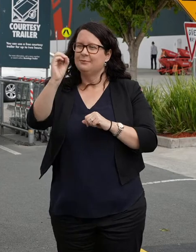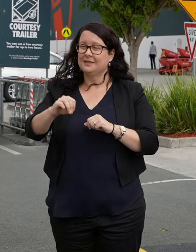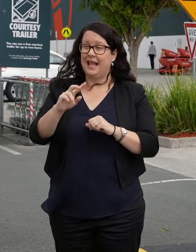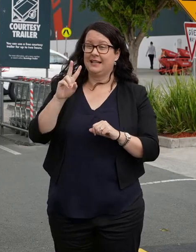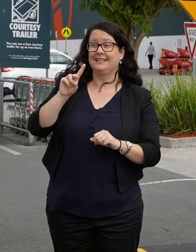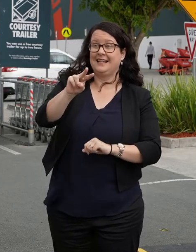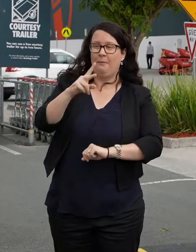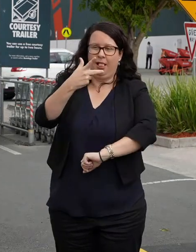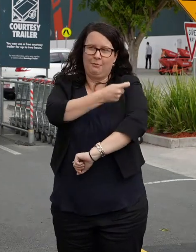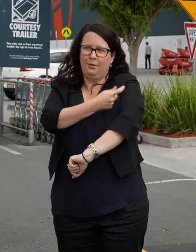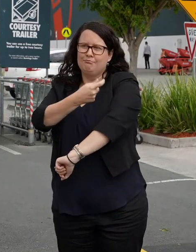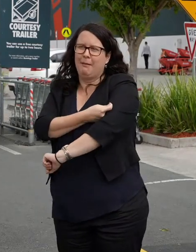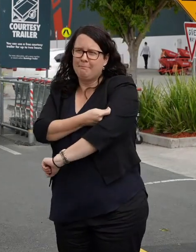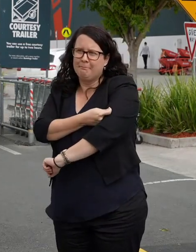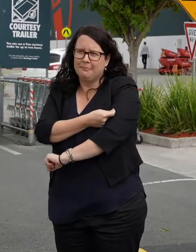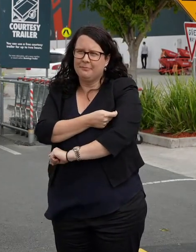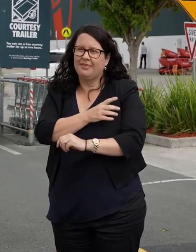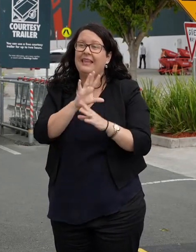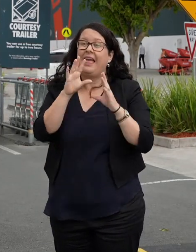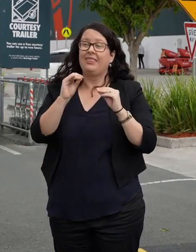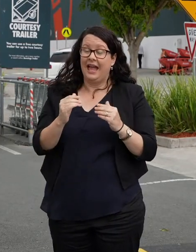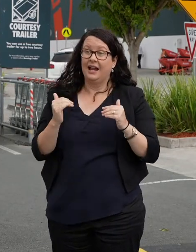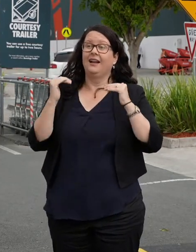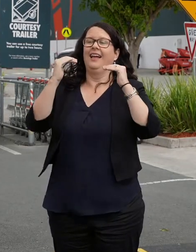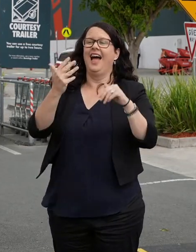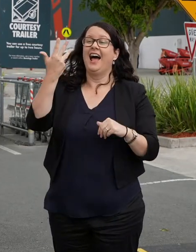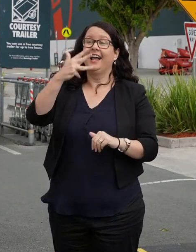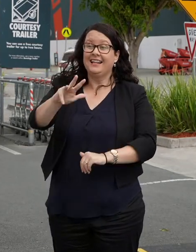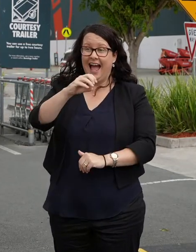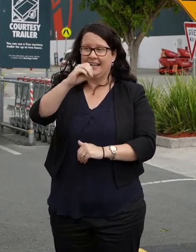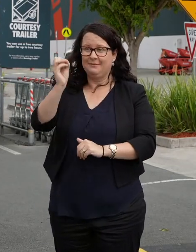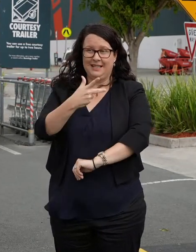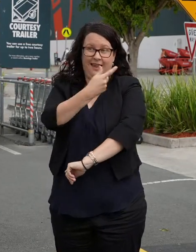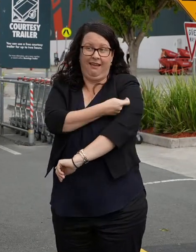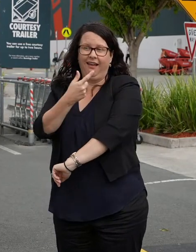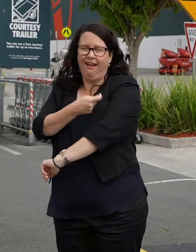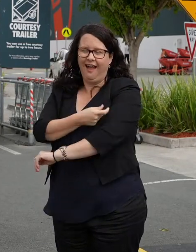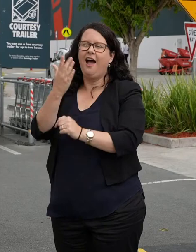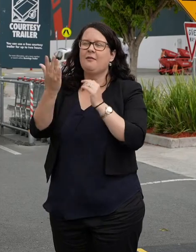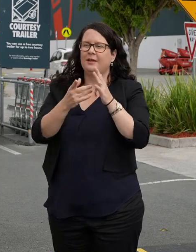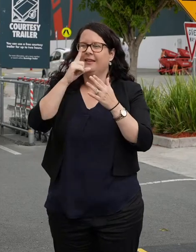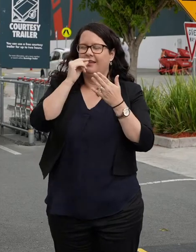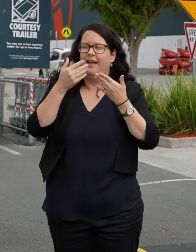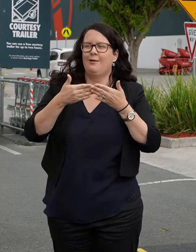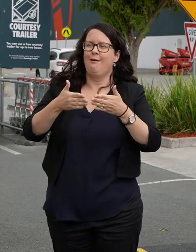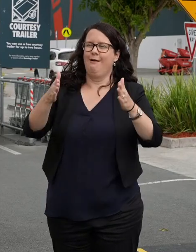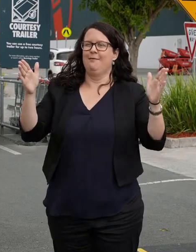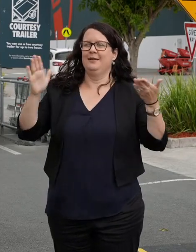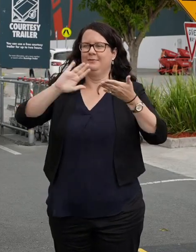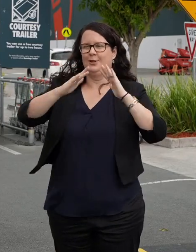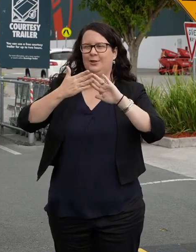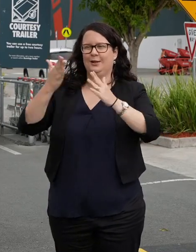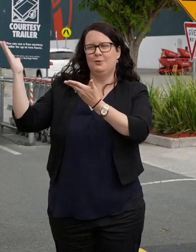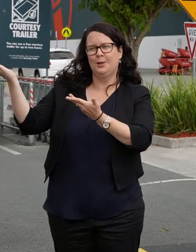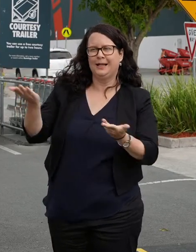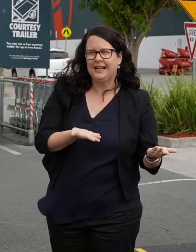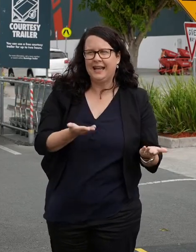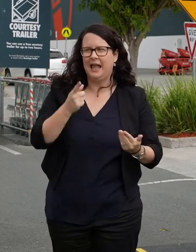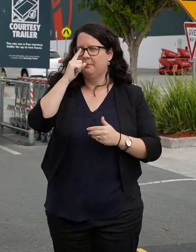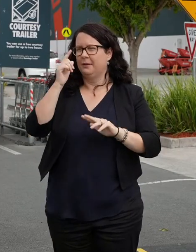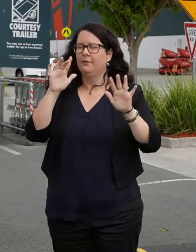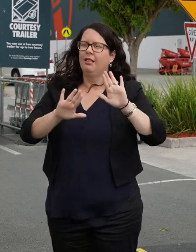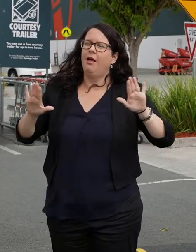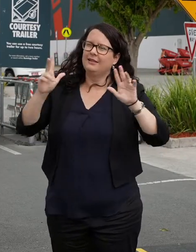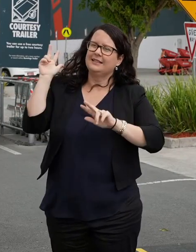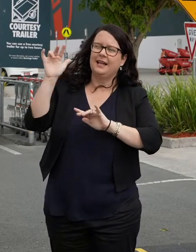doses, and of course beyond that to the 90% mark where we can open up more fully to the community and the economy. So